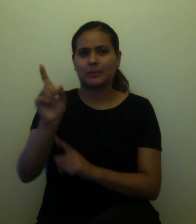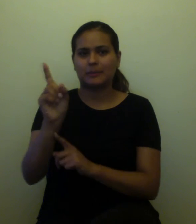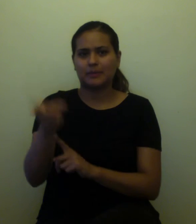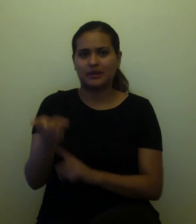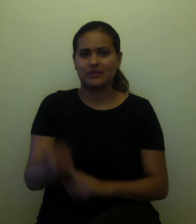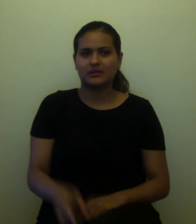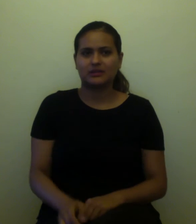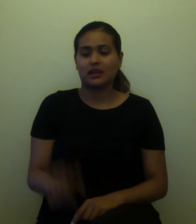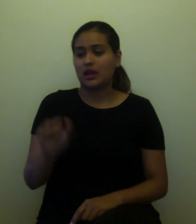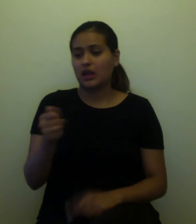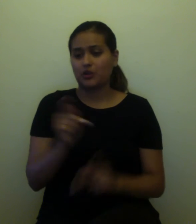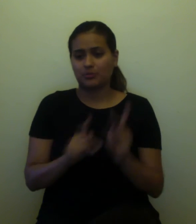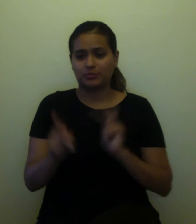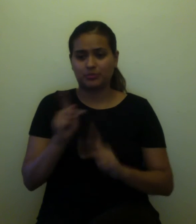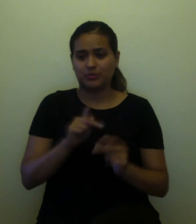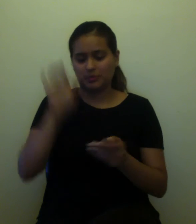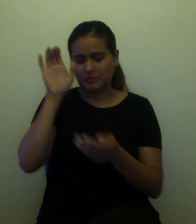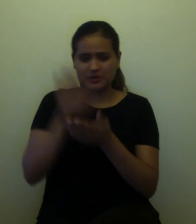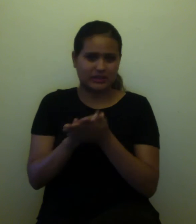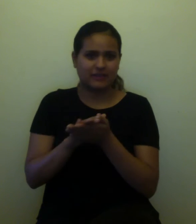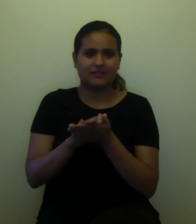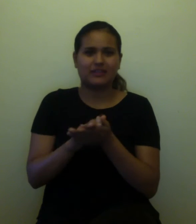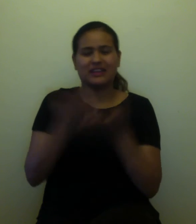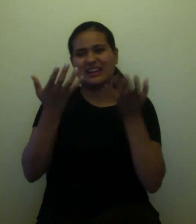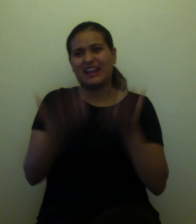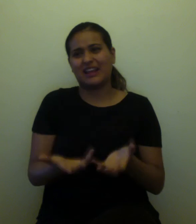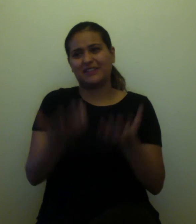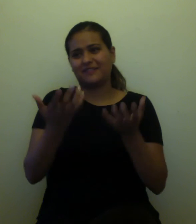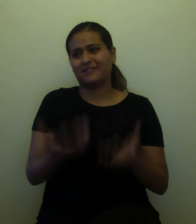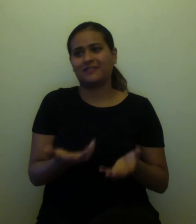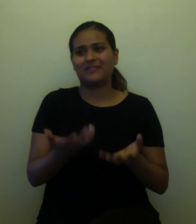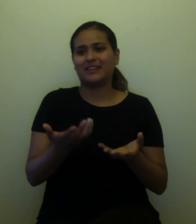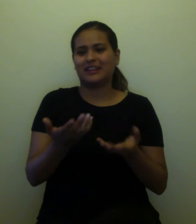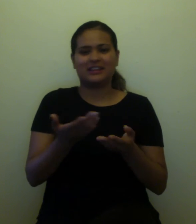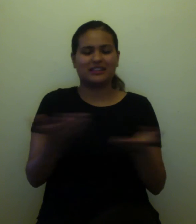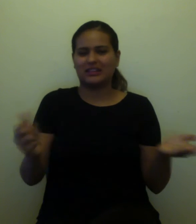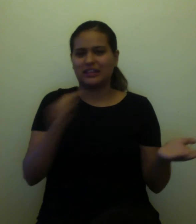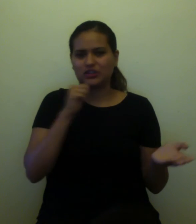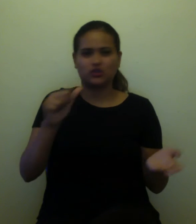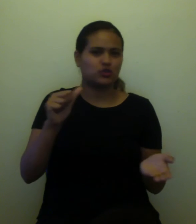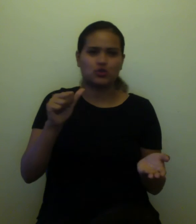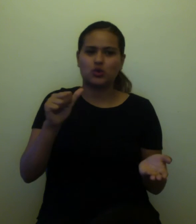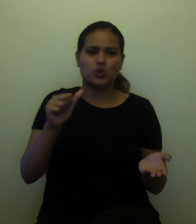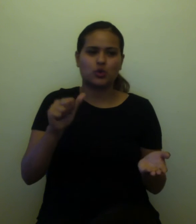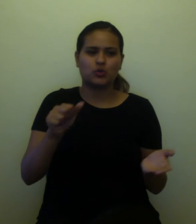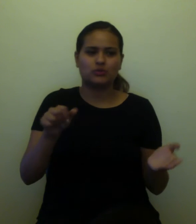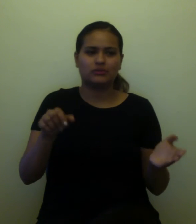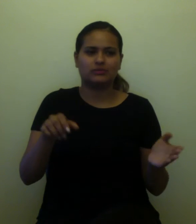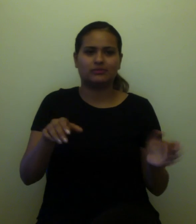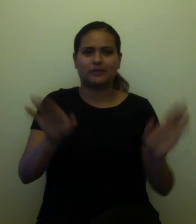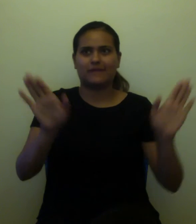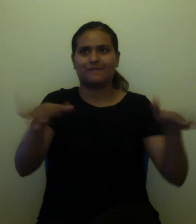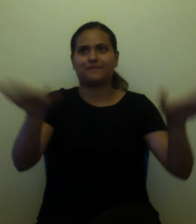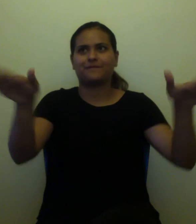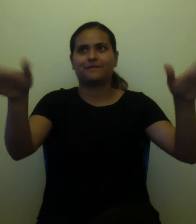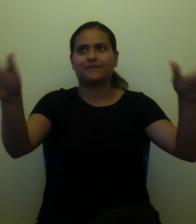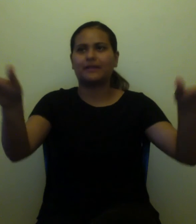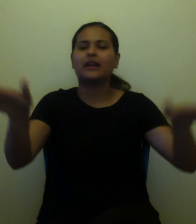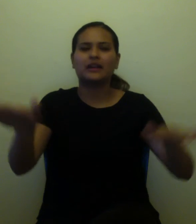fly, except it does, and we all know this. How does heavy stuff fly? We reorganize the material